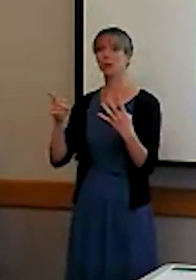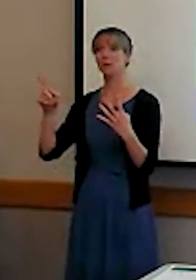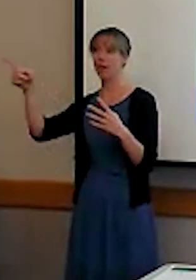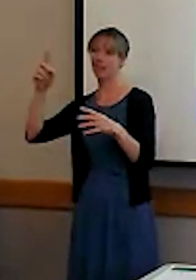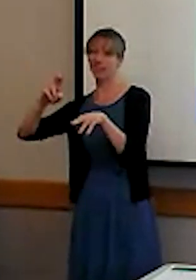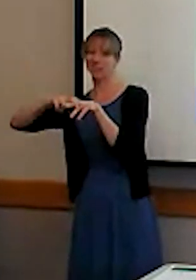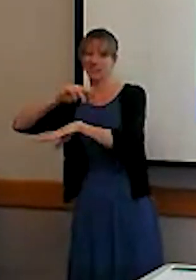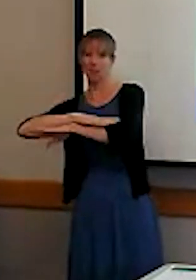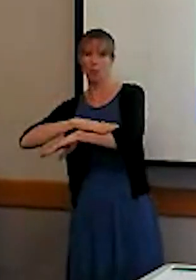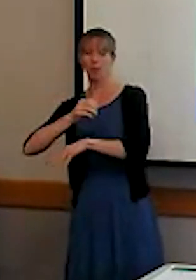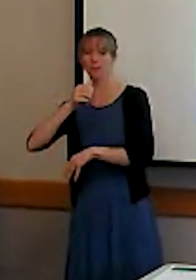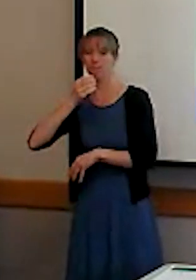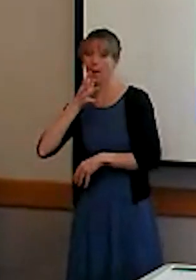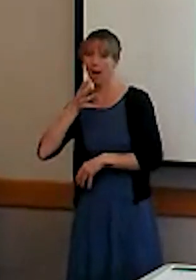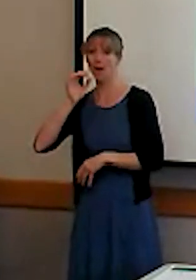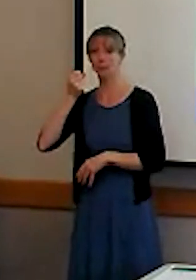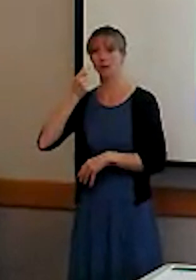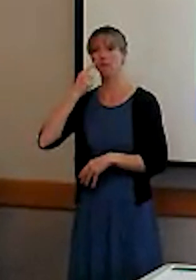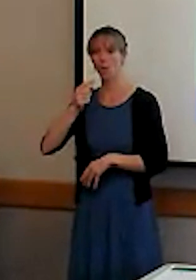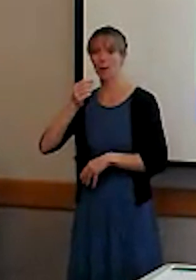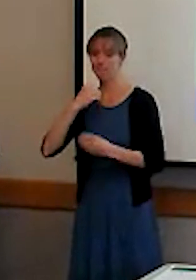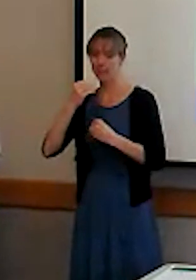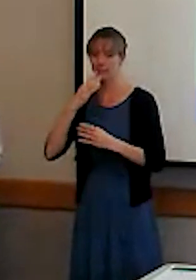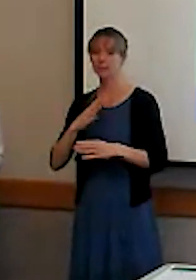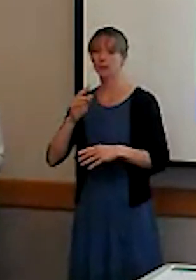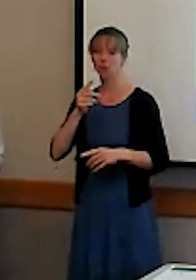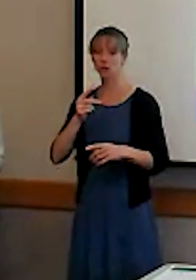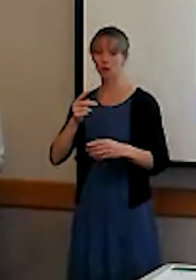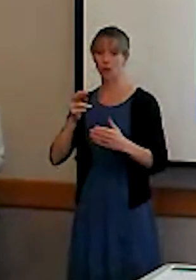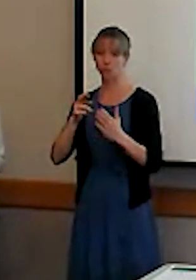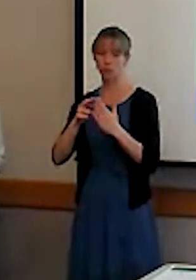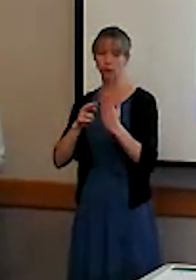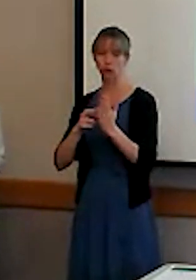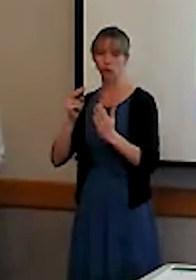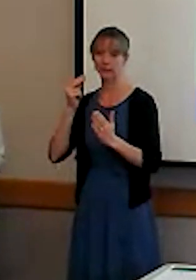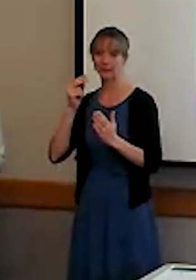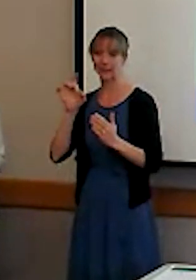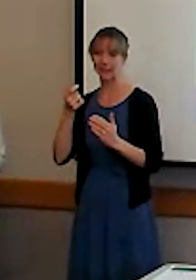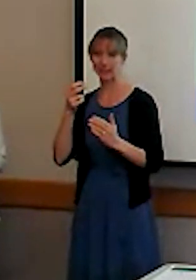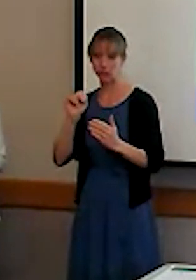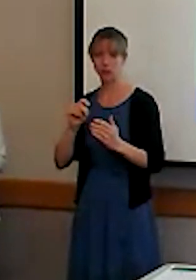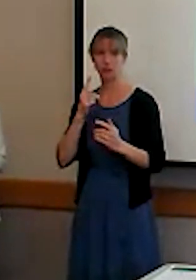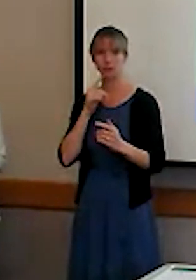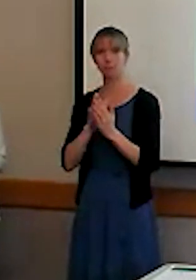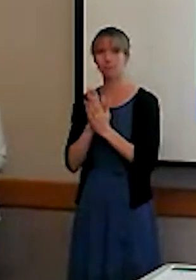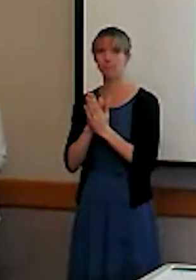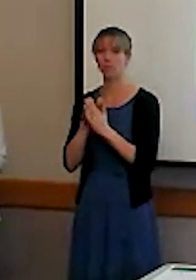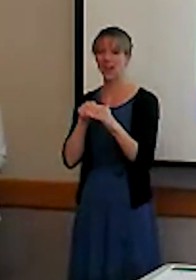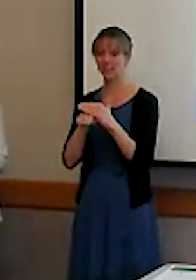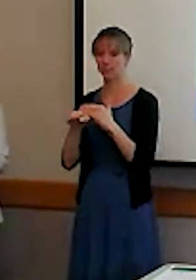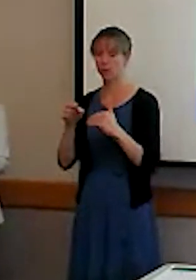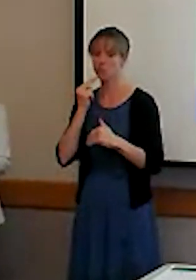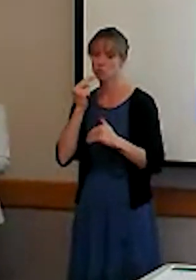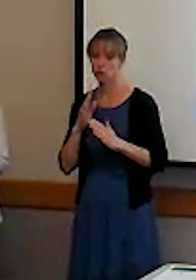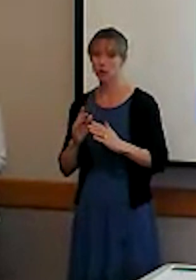Meals program. She's a registered dietitian and she's passionate about accessible nutrition.